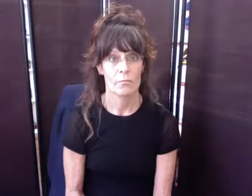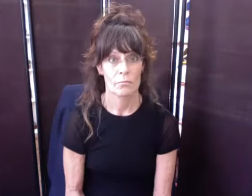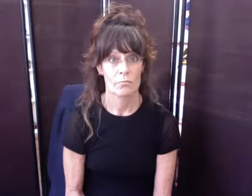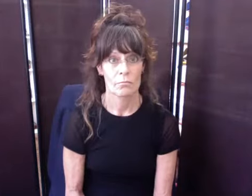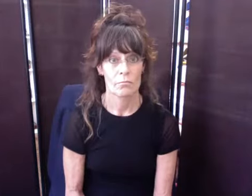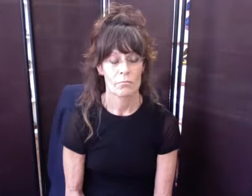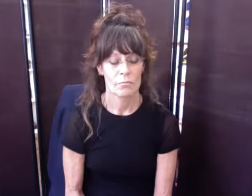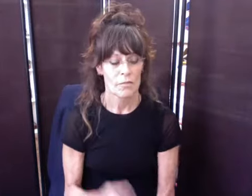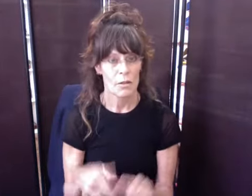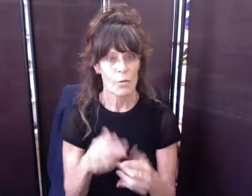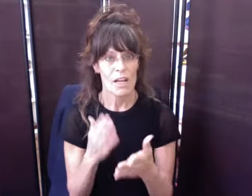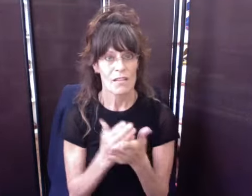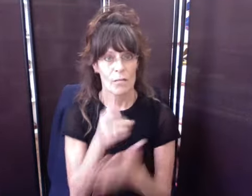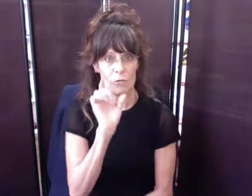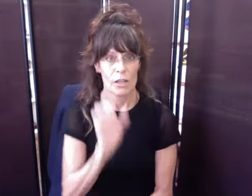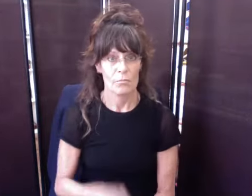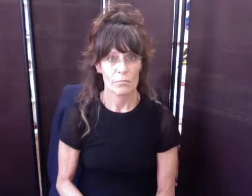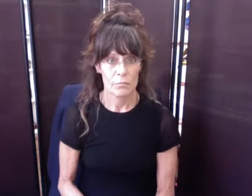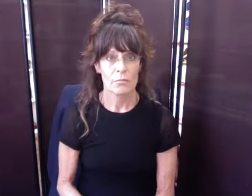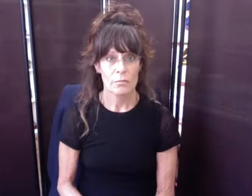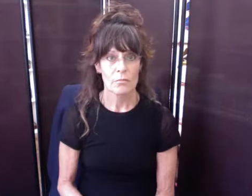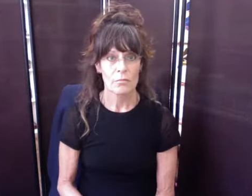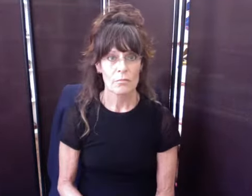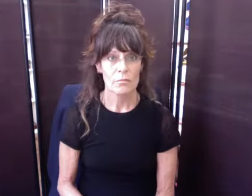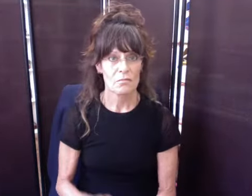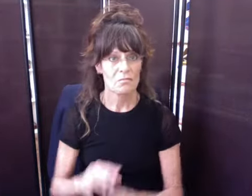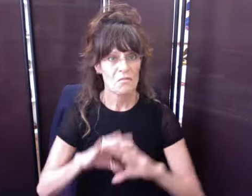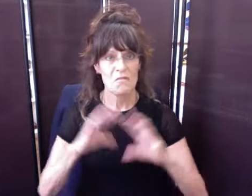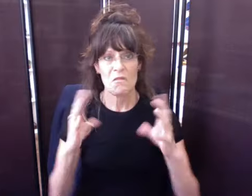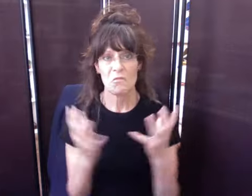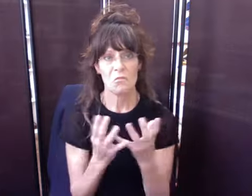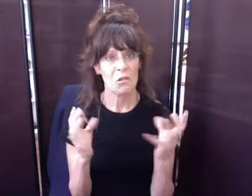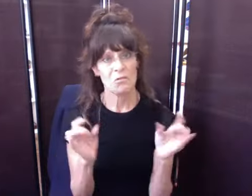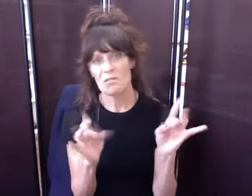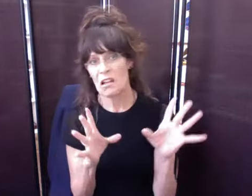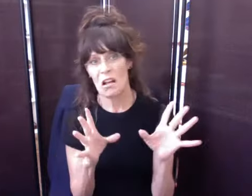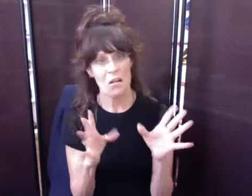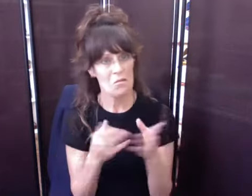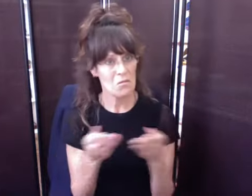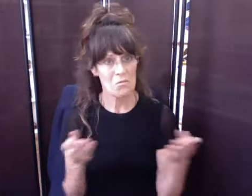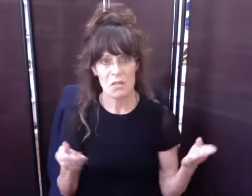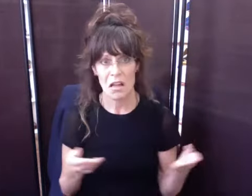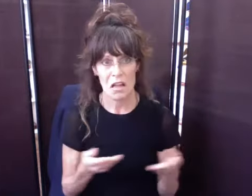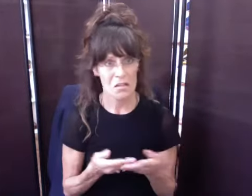when I stop drinking. The world gets worse. The color leaves it. It turns into this black and